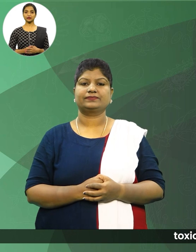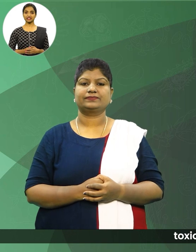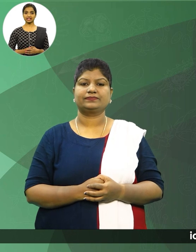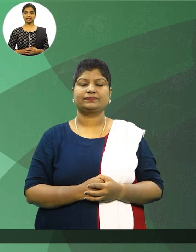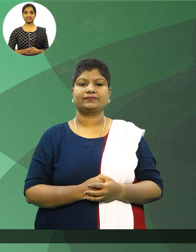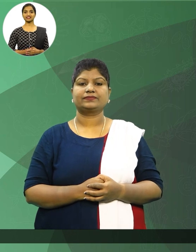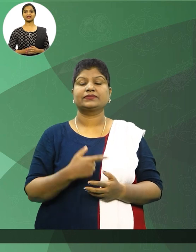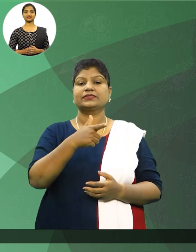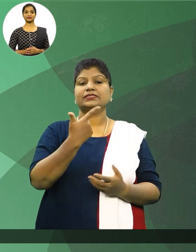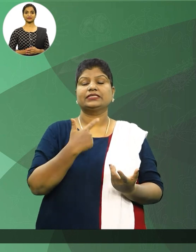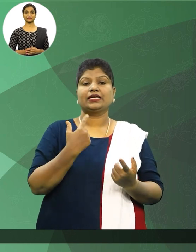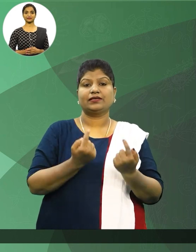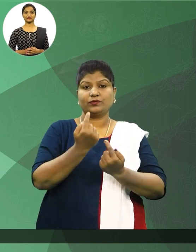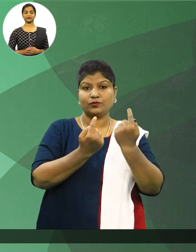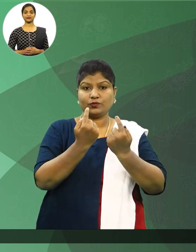Fertilizers.